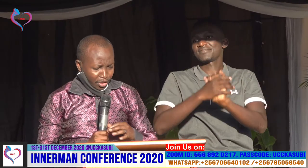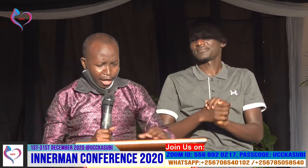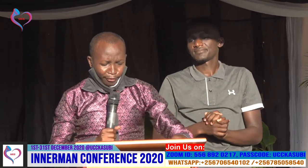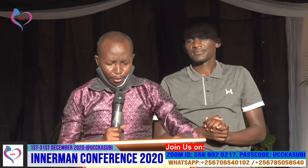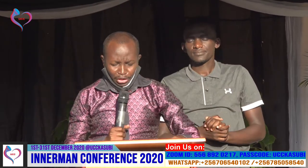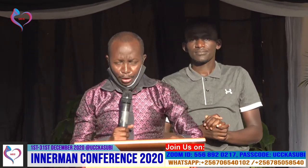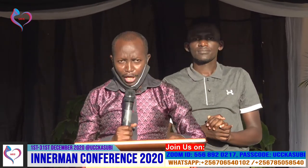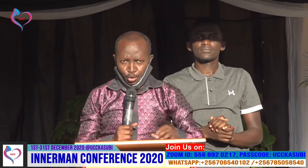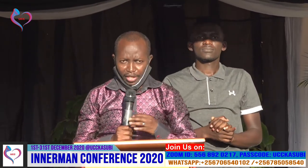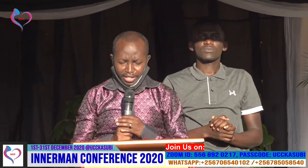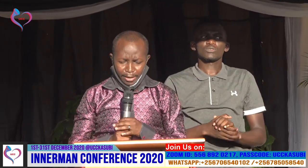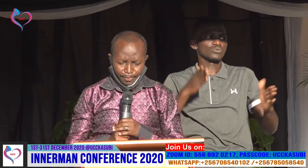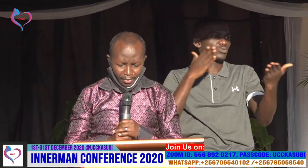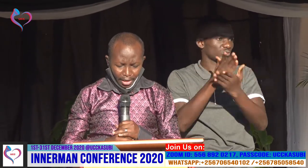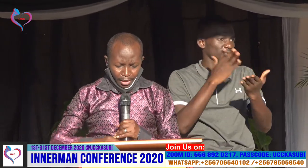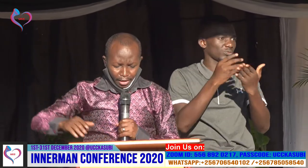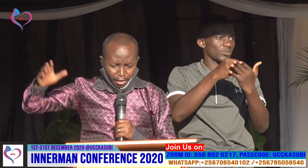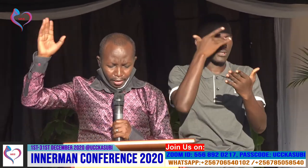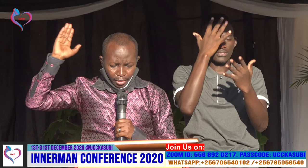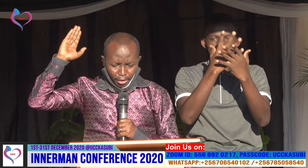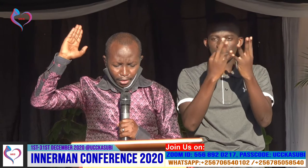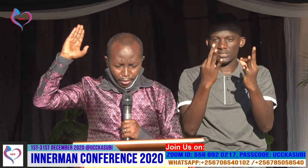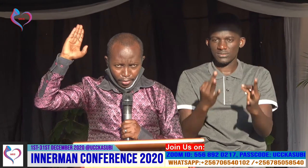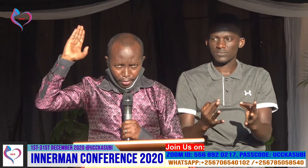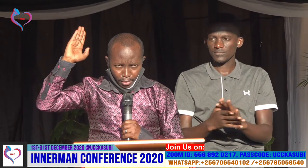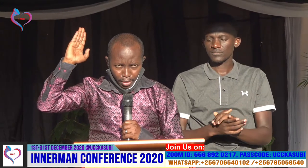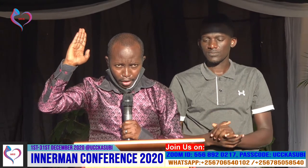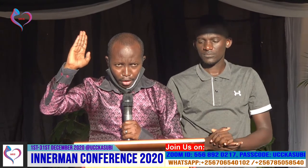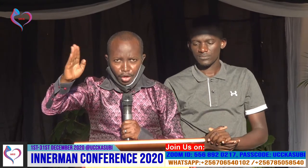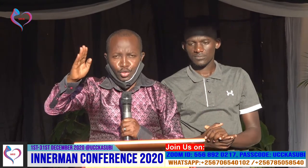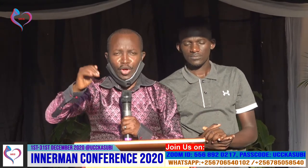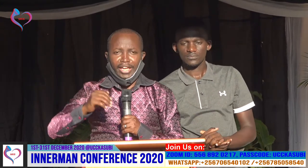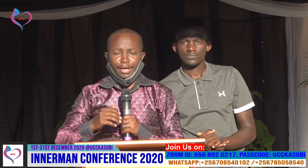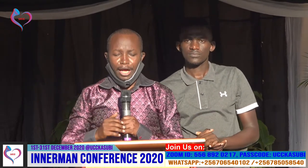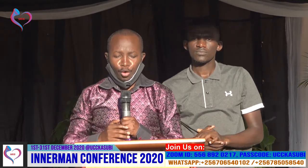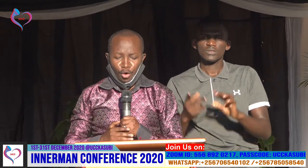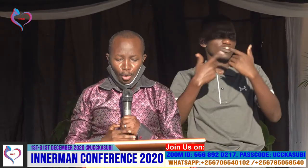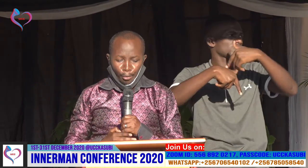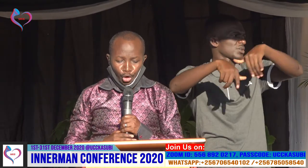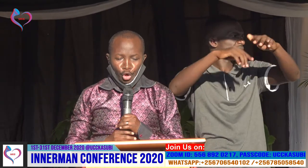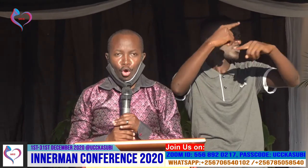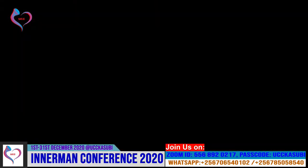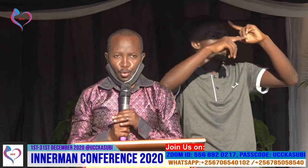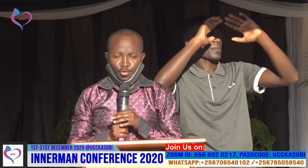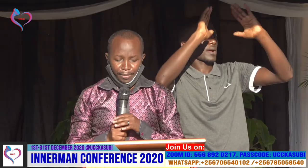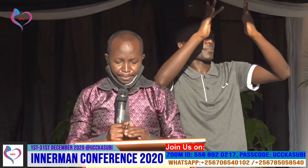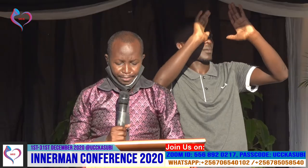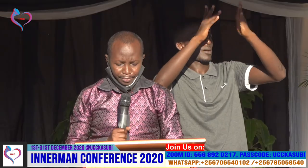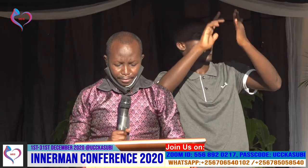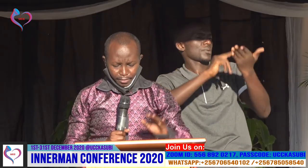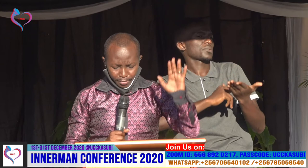God. Chikaka funti o inachoize? It's an affirmation that you've learned something. Tongere ngalo omoyo